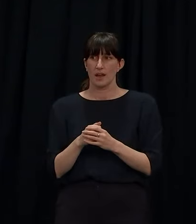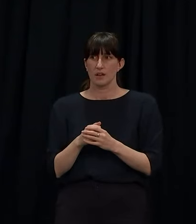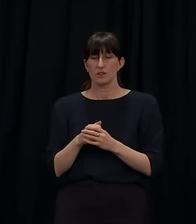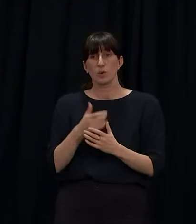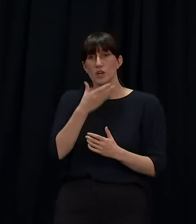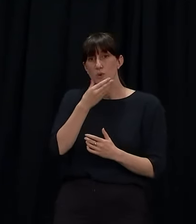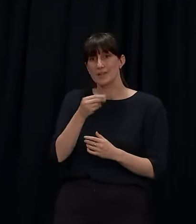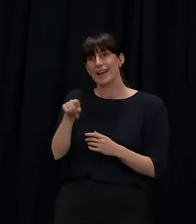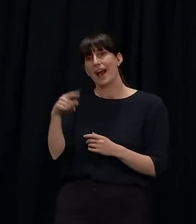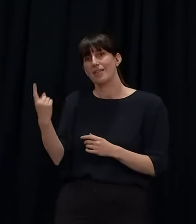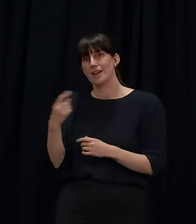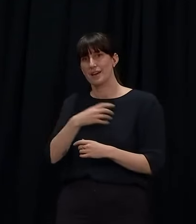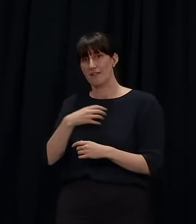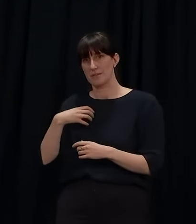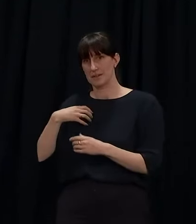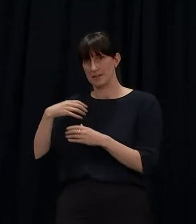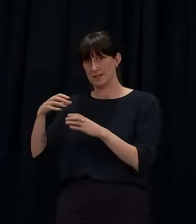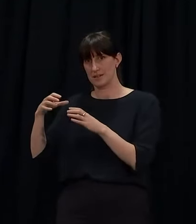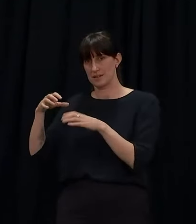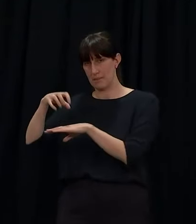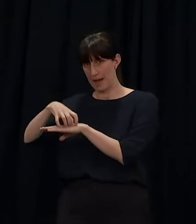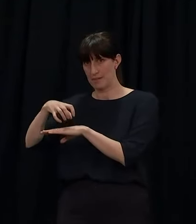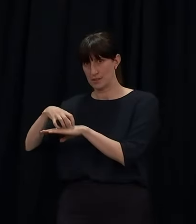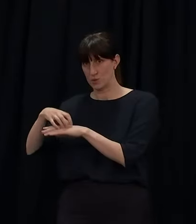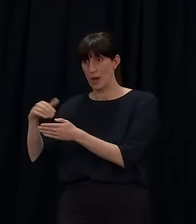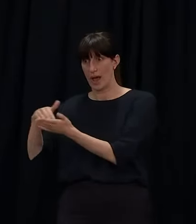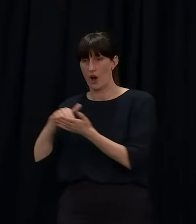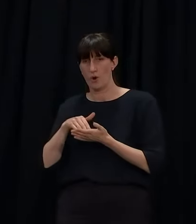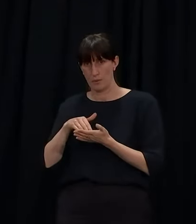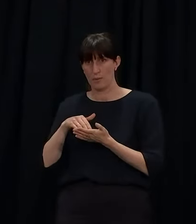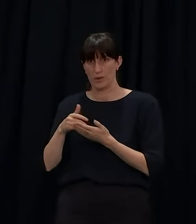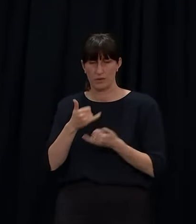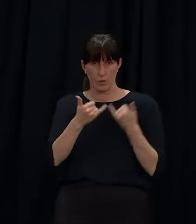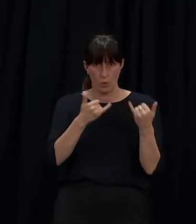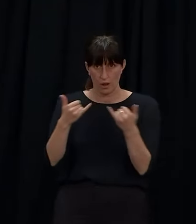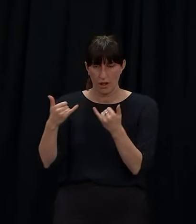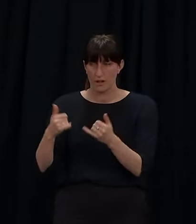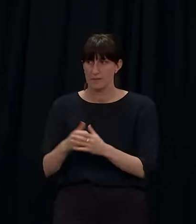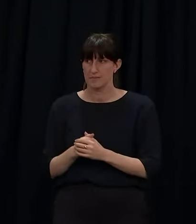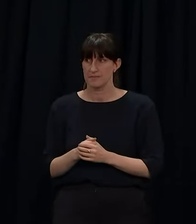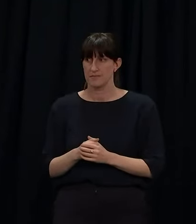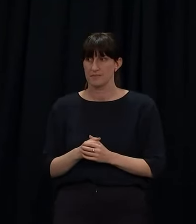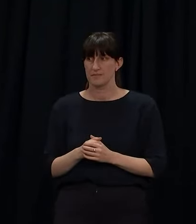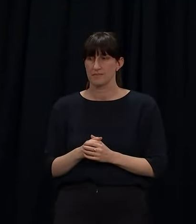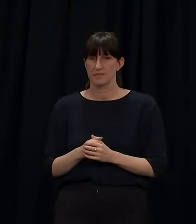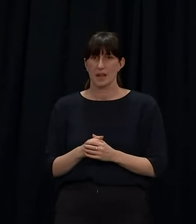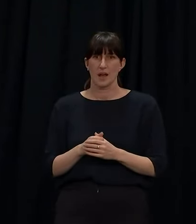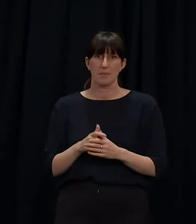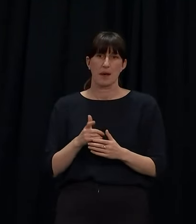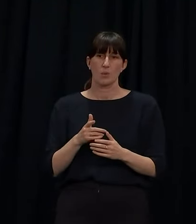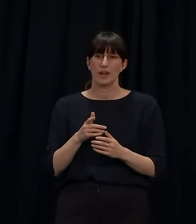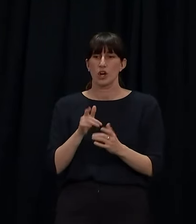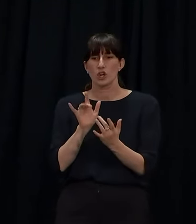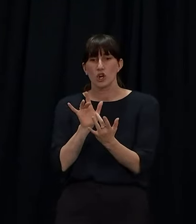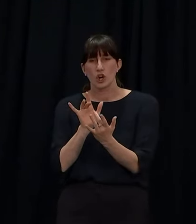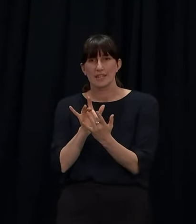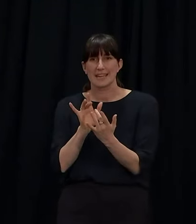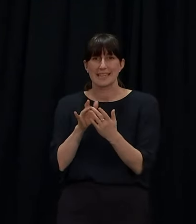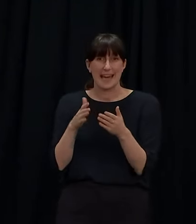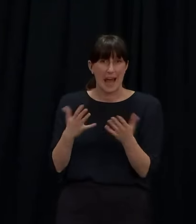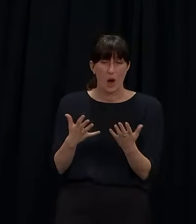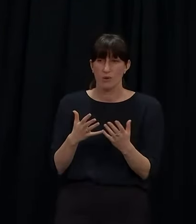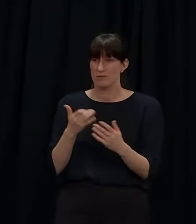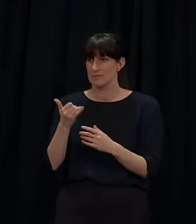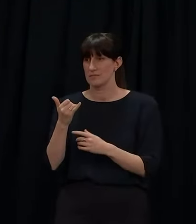departments in order to make contact. But already those contacts we're reporting are people that by and large have had either contact via their schools, via Healthline, via